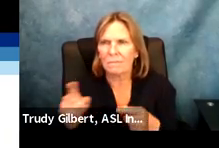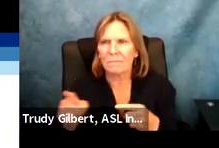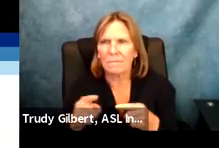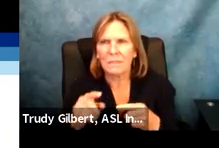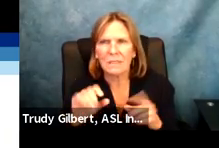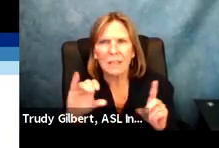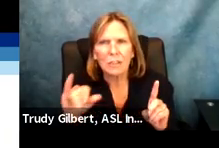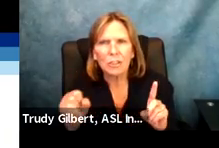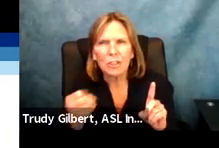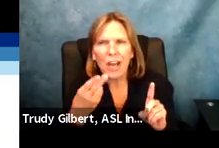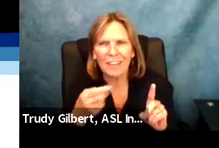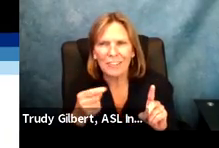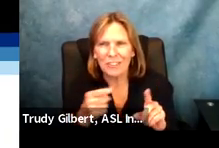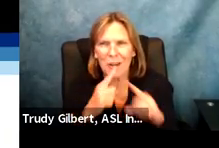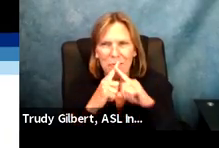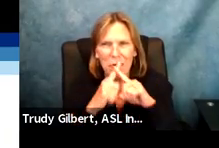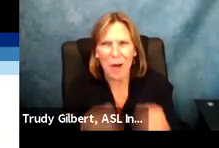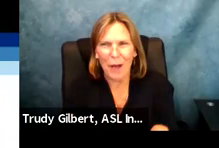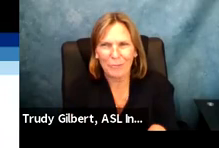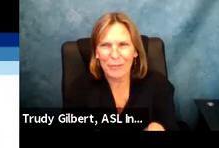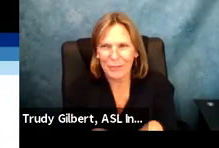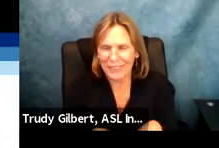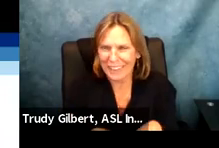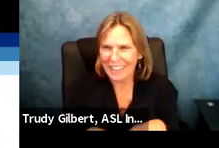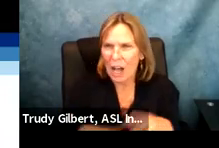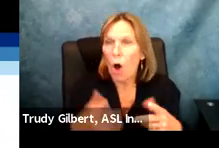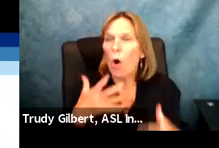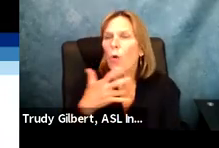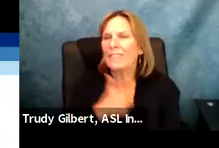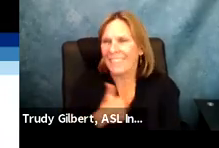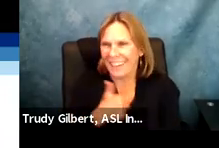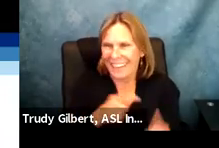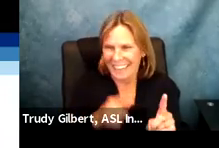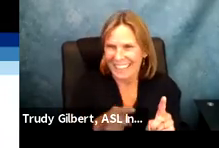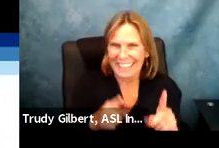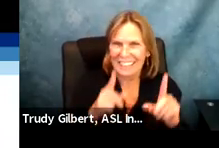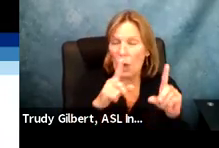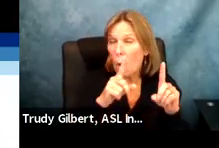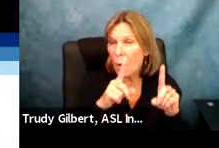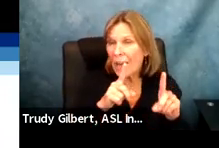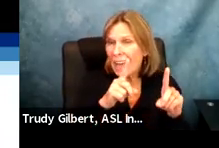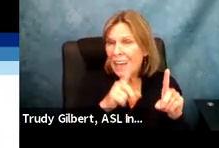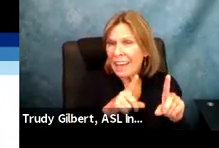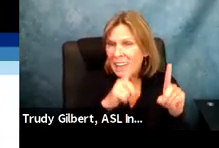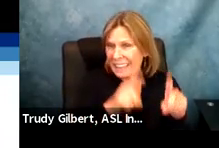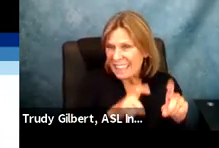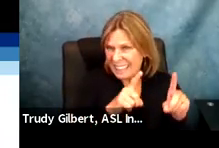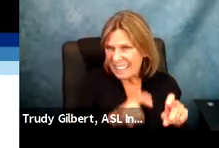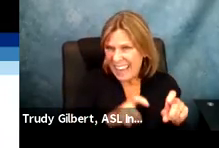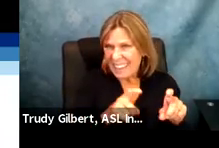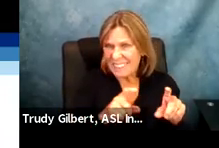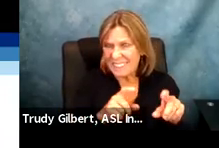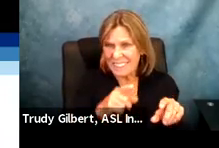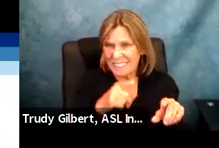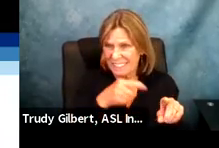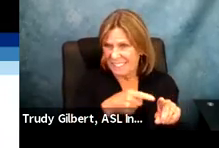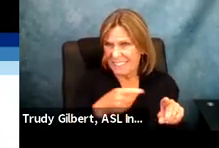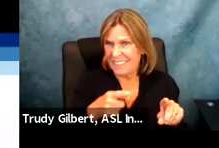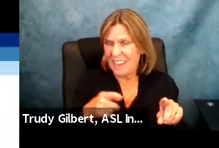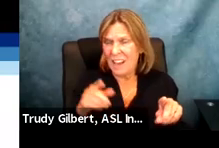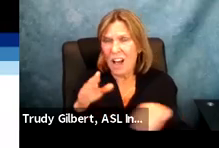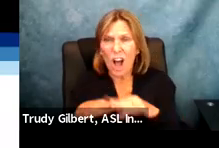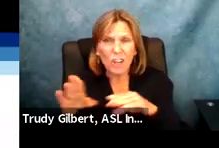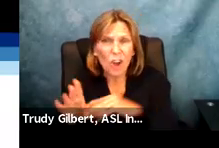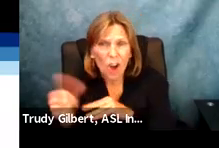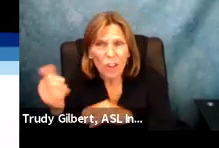Josh, I think you have to unmute when we your. test vaccines on other types of infections, usually those infections aren't as